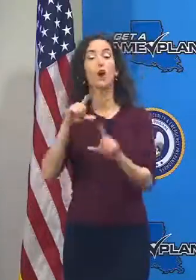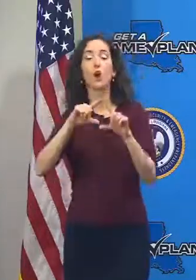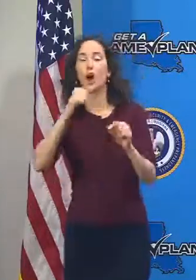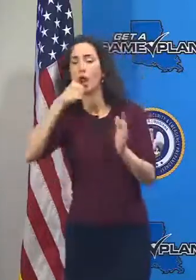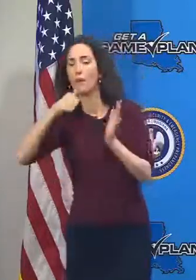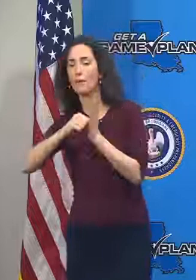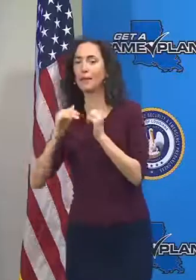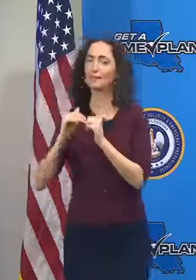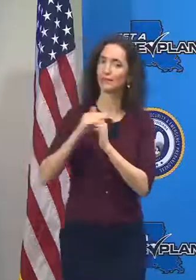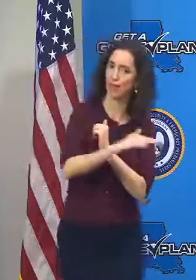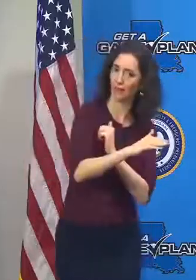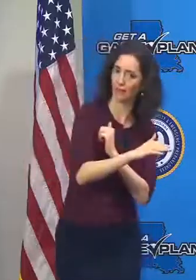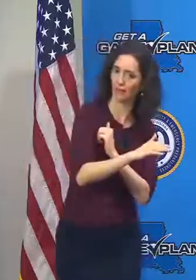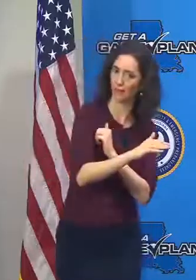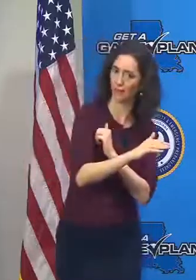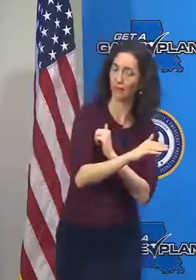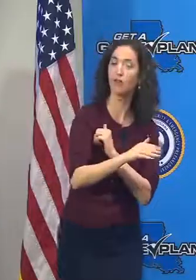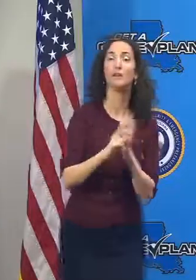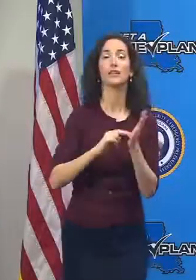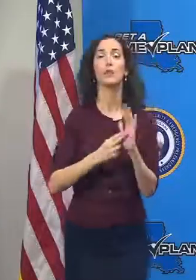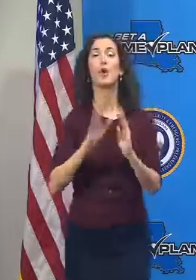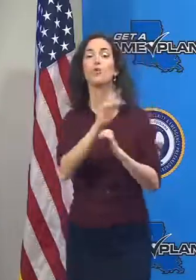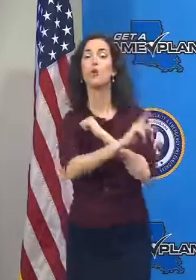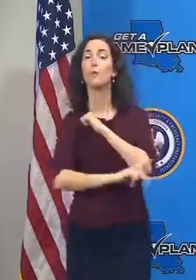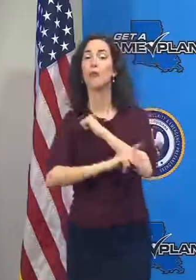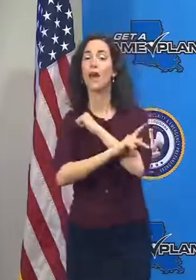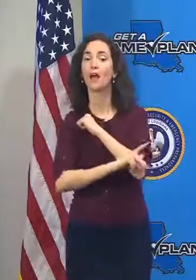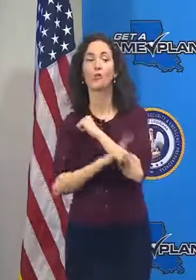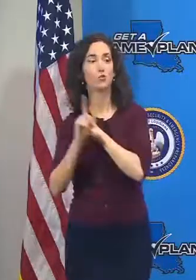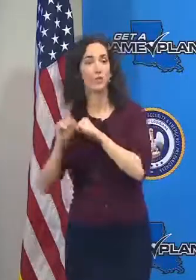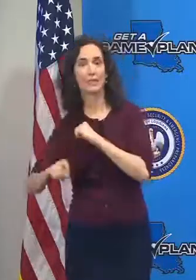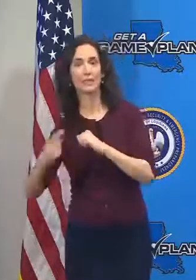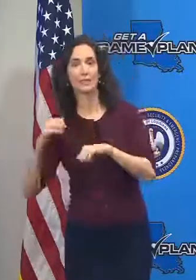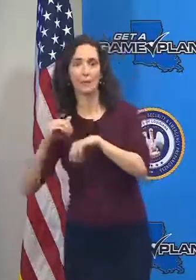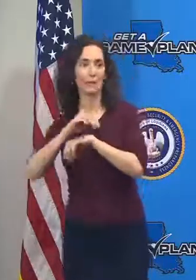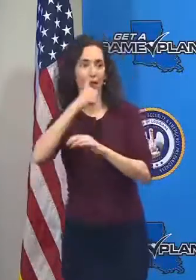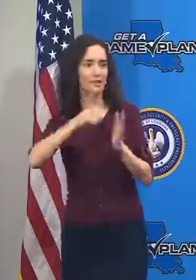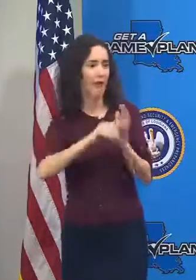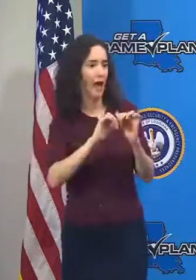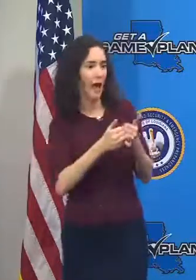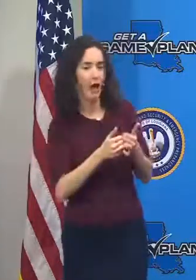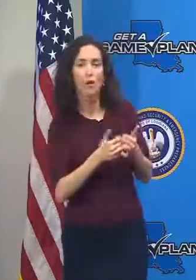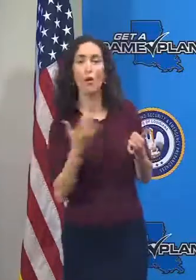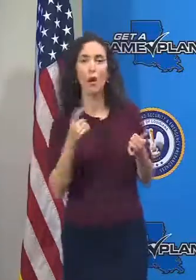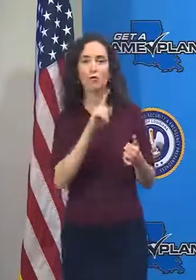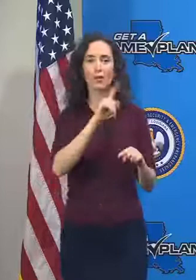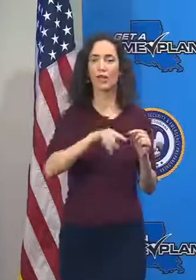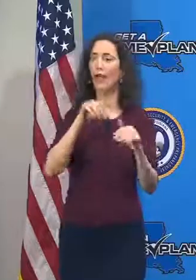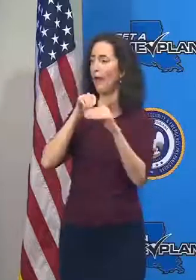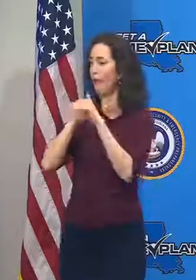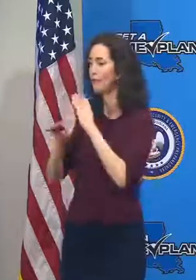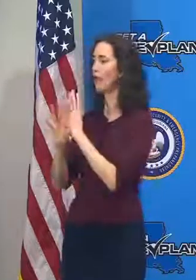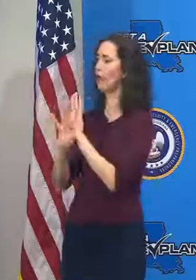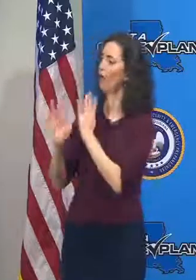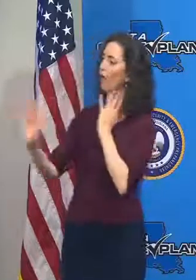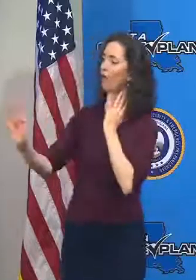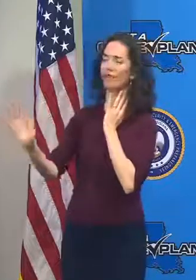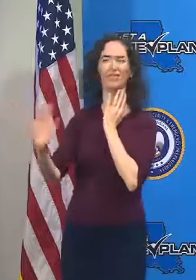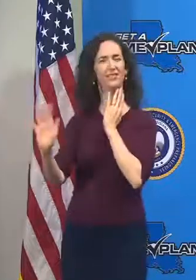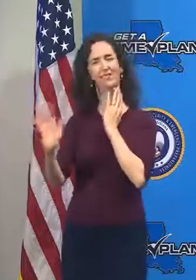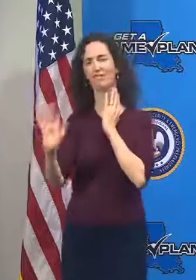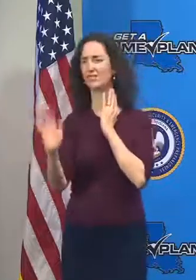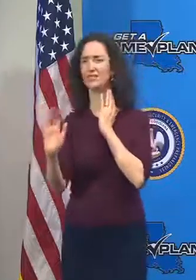there also has to be in that parish, there has to be a way for us to get mail to you, because you're not coming and standing in line and